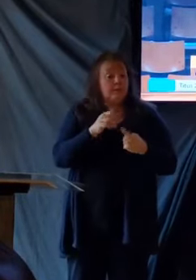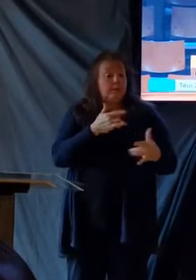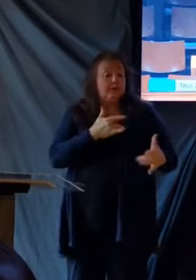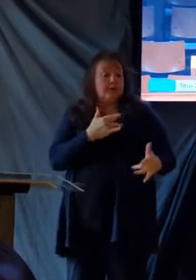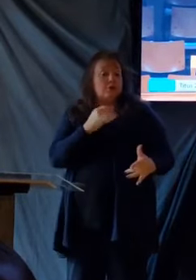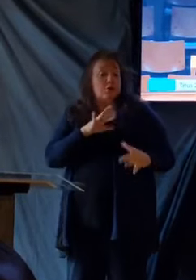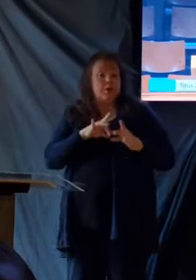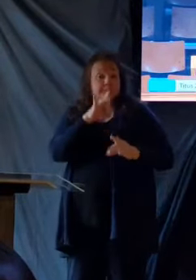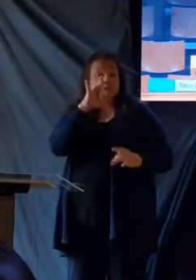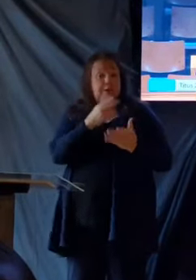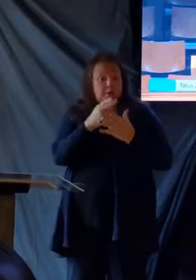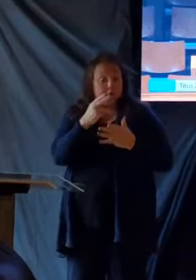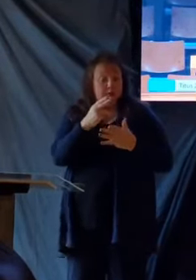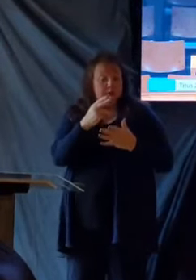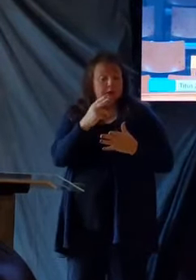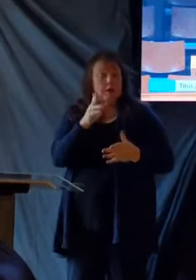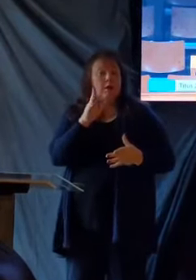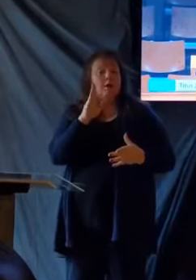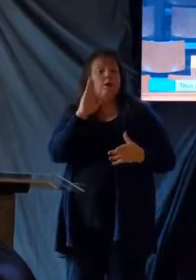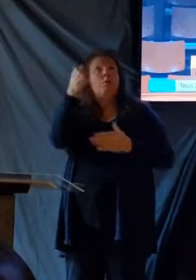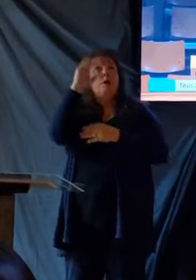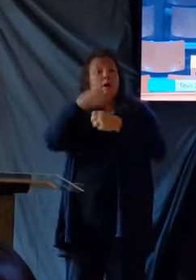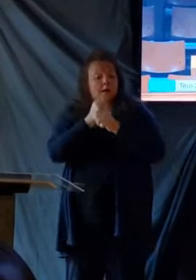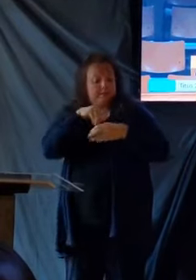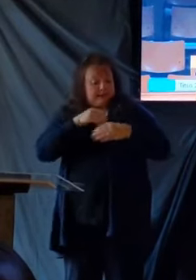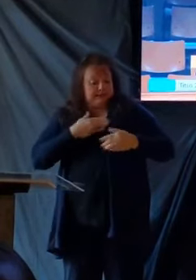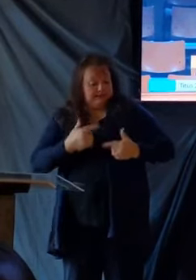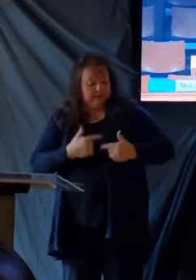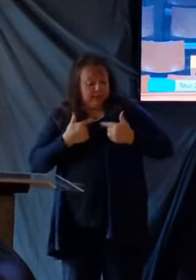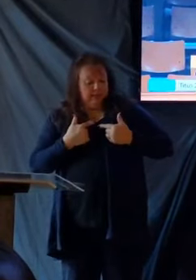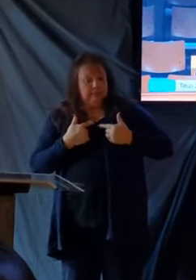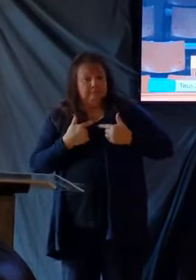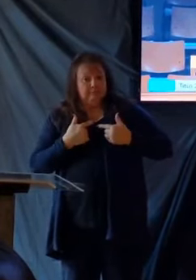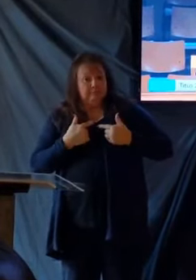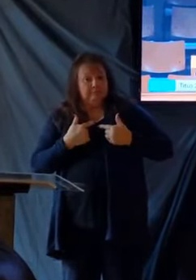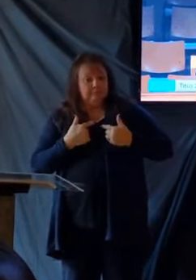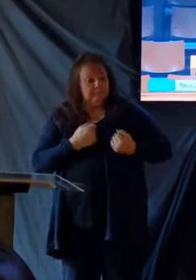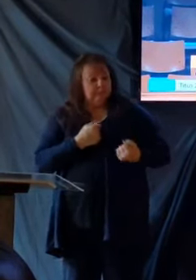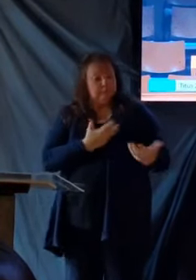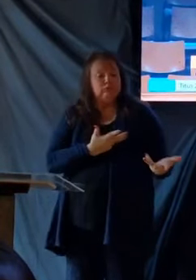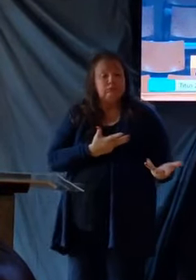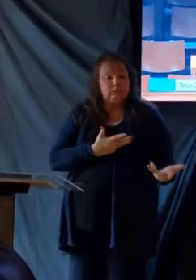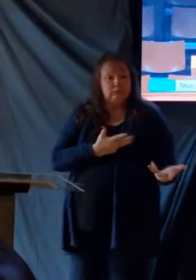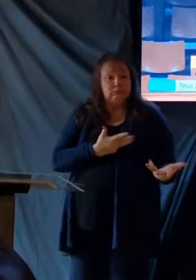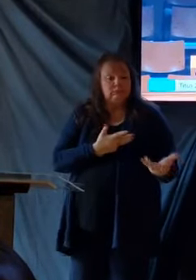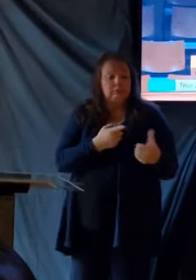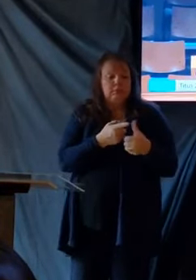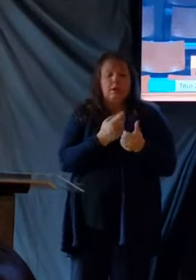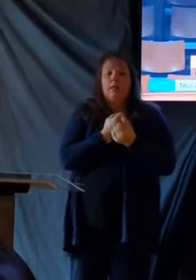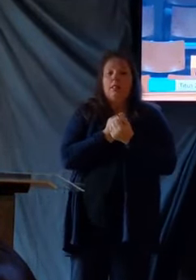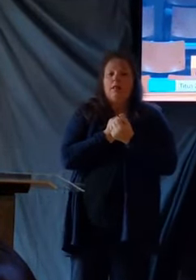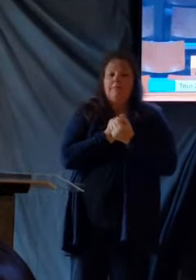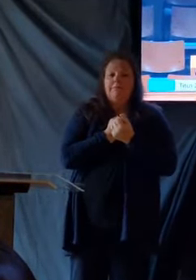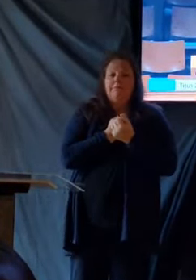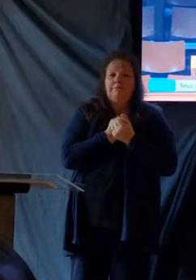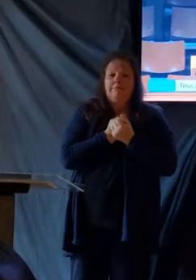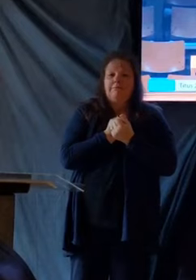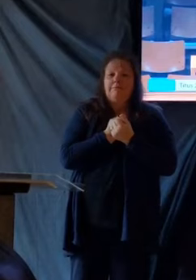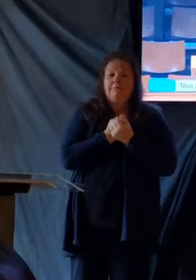In Galatians 5, what the Spirit of God produces in the life of the child of God, the fruit of the Spirit is love.